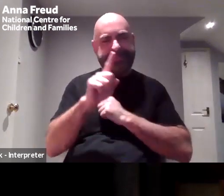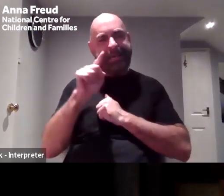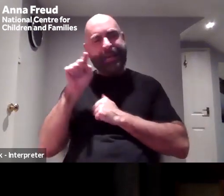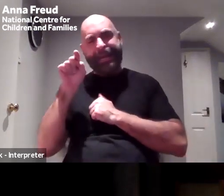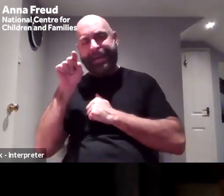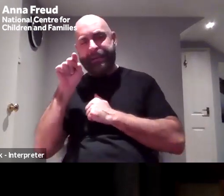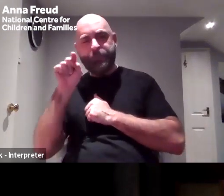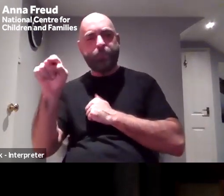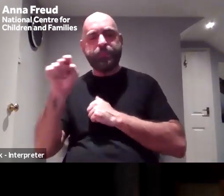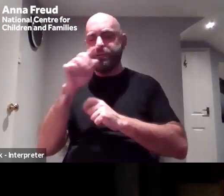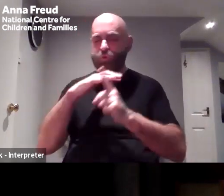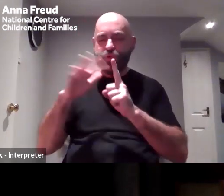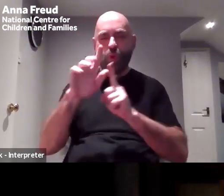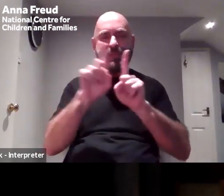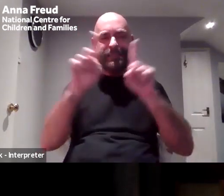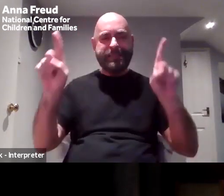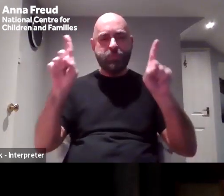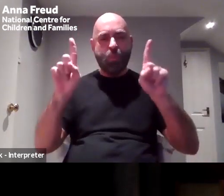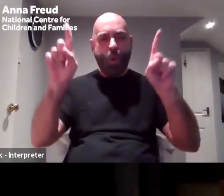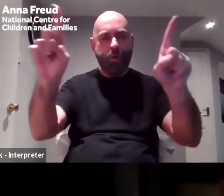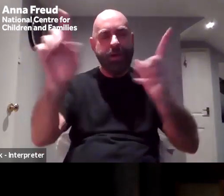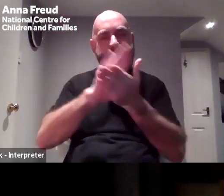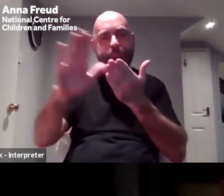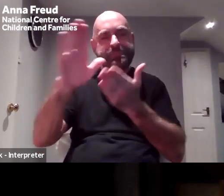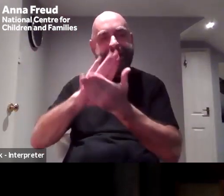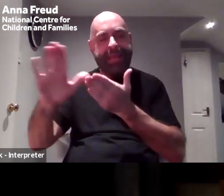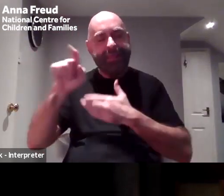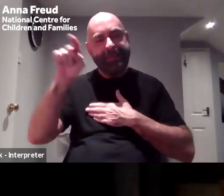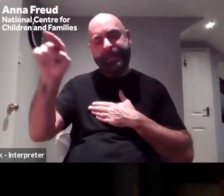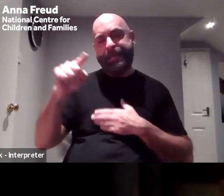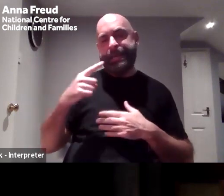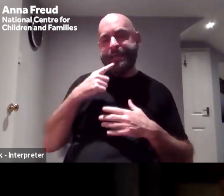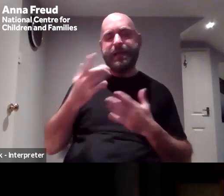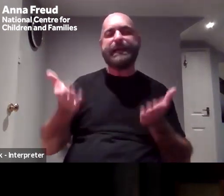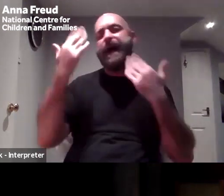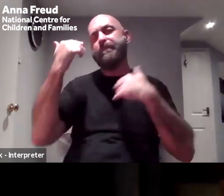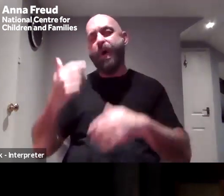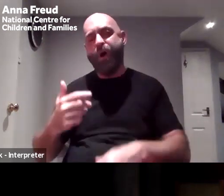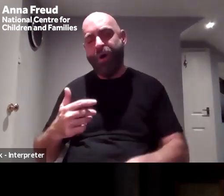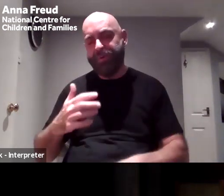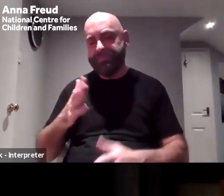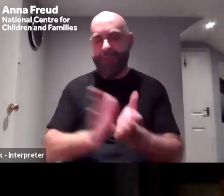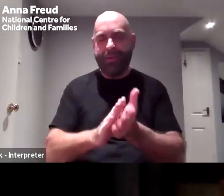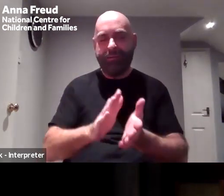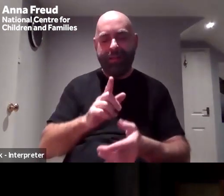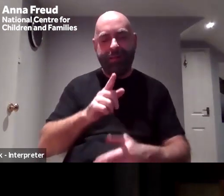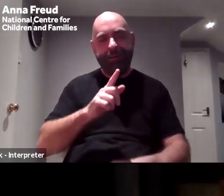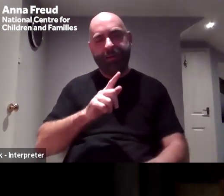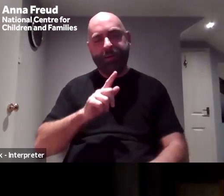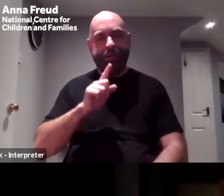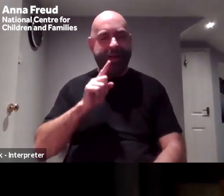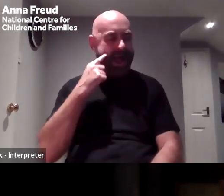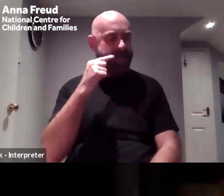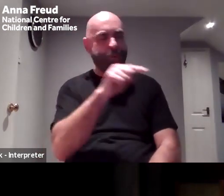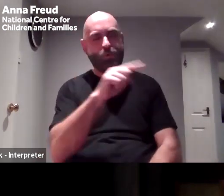socially distant walk on Hampstead Heath. And he said, oh, come on, I thought you